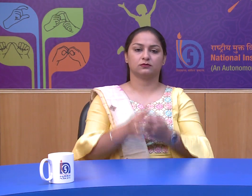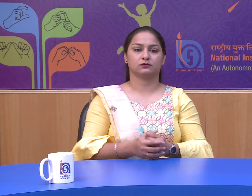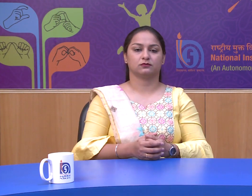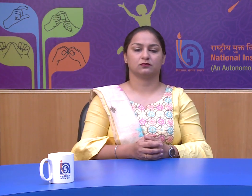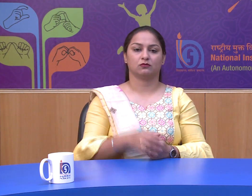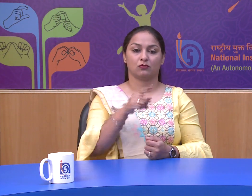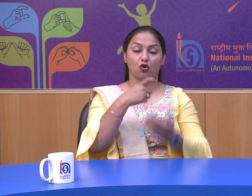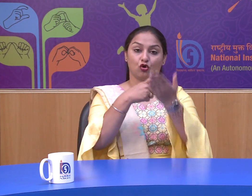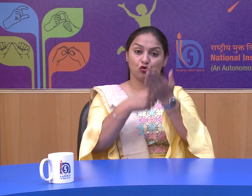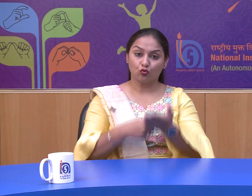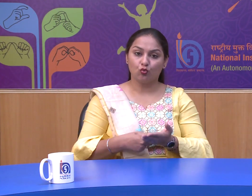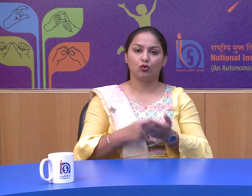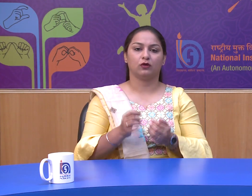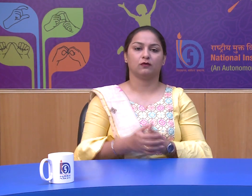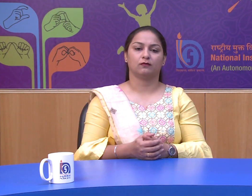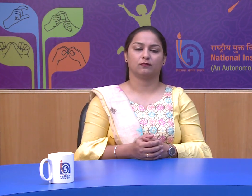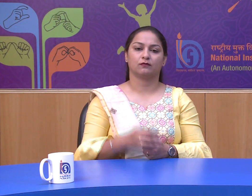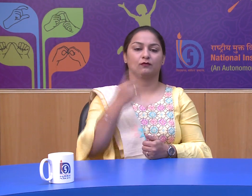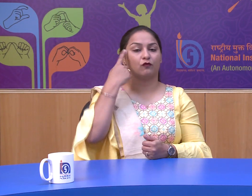the rule his kingdom.